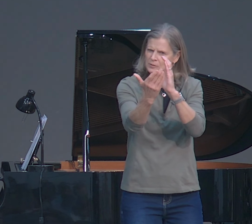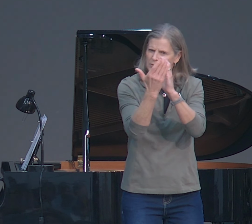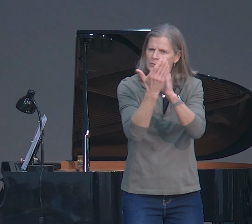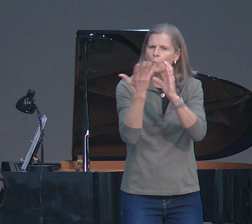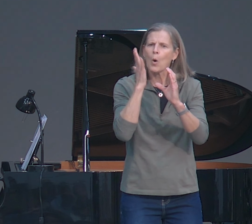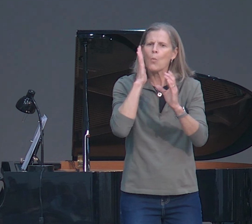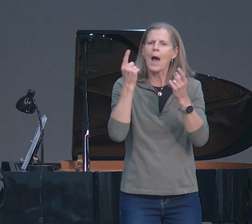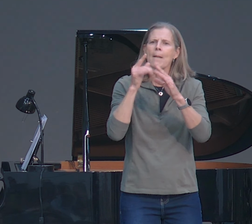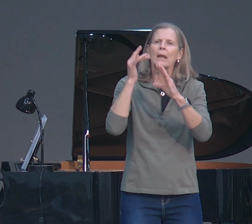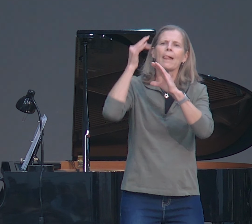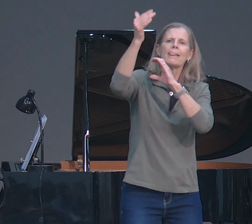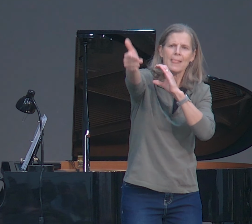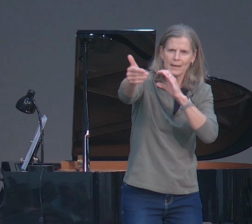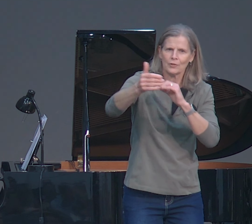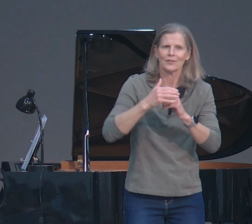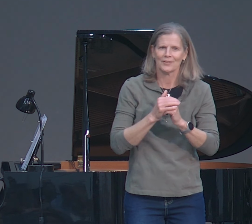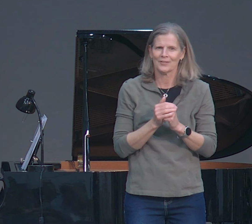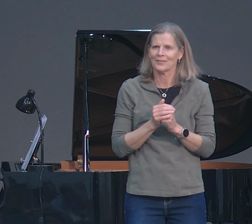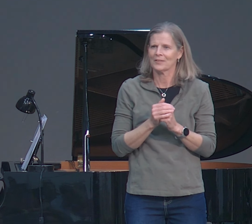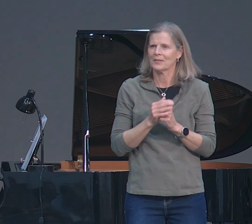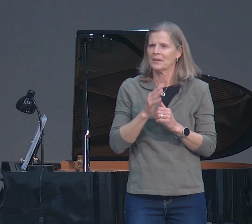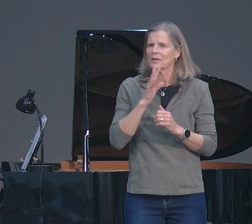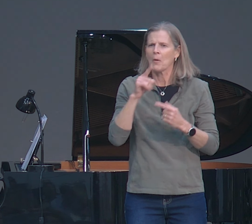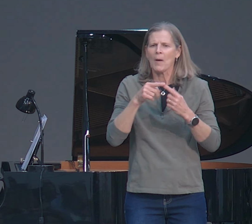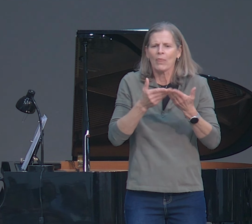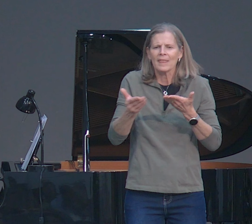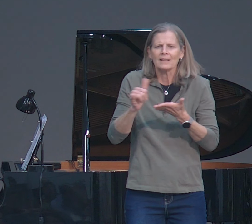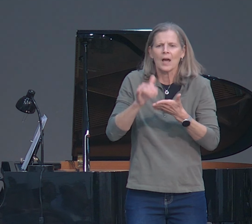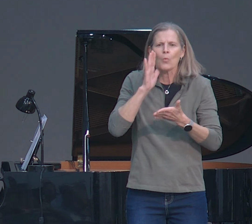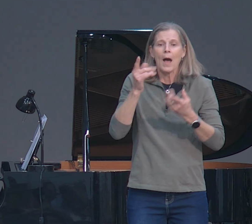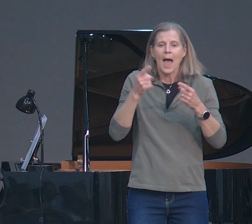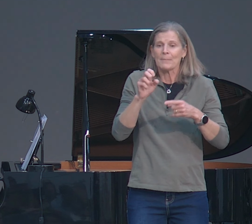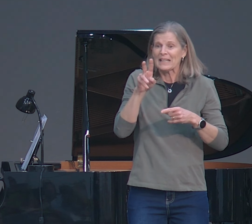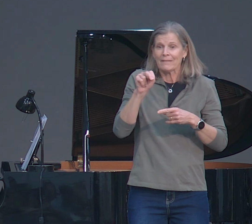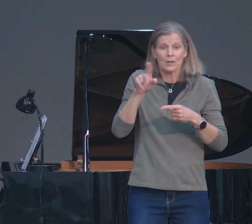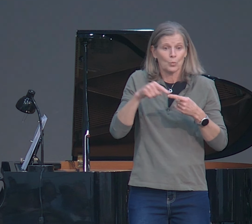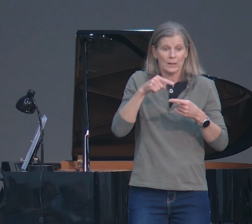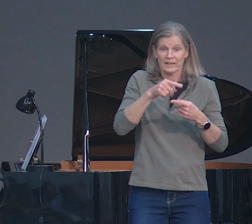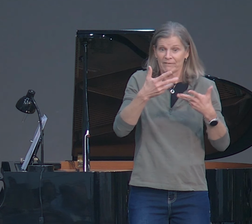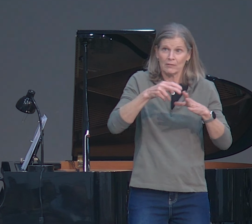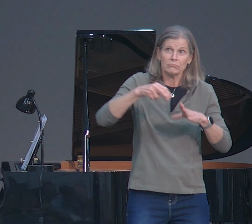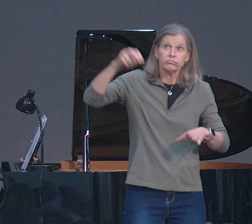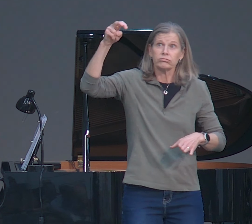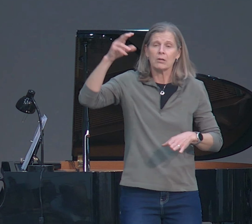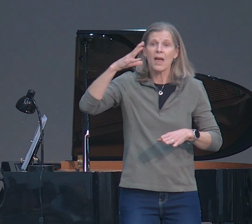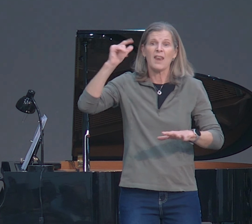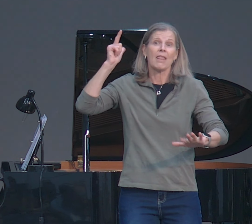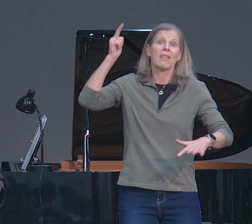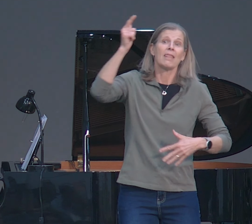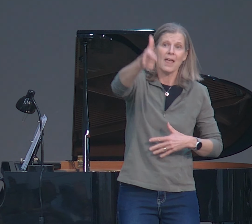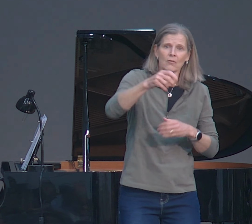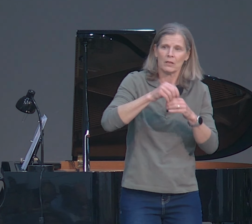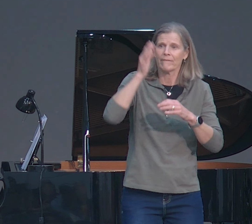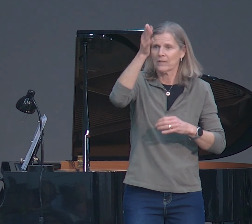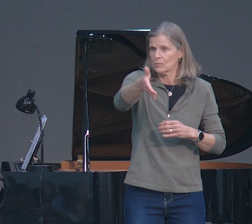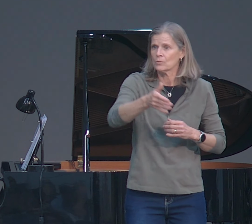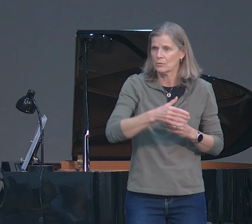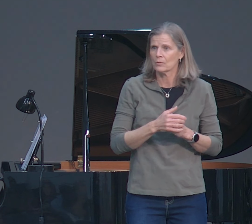later. Speaking about things that would happen even after his ascension and way beyond into the